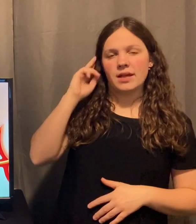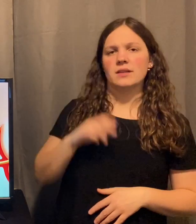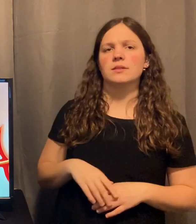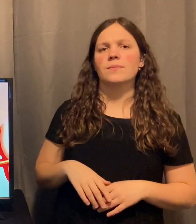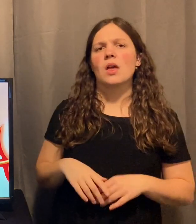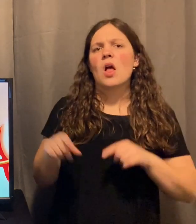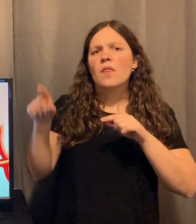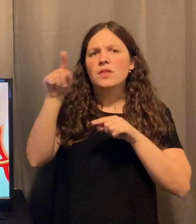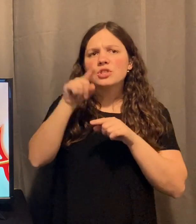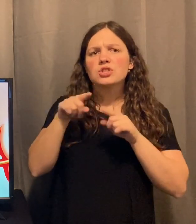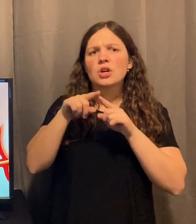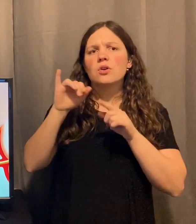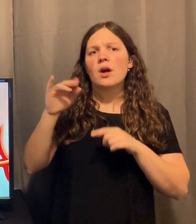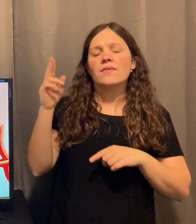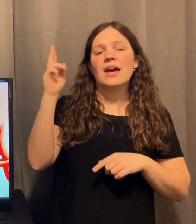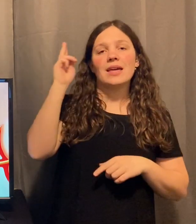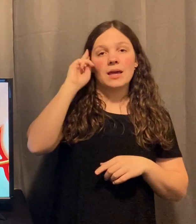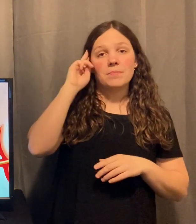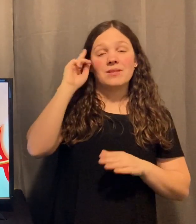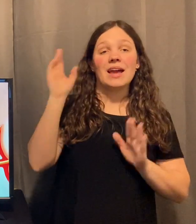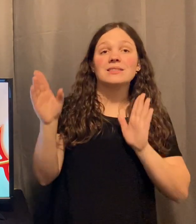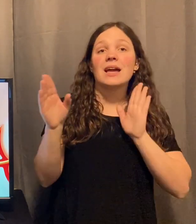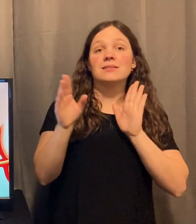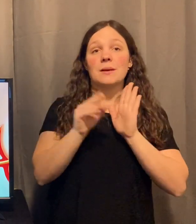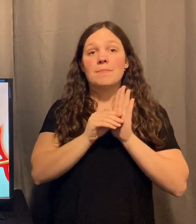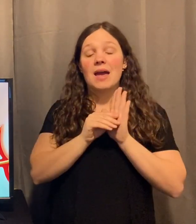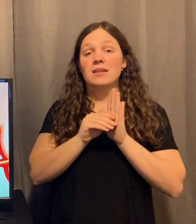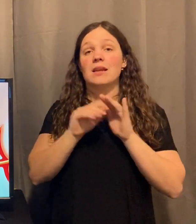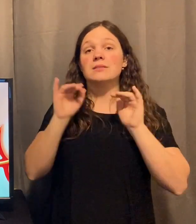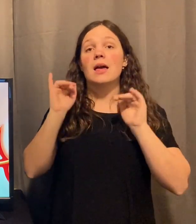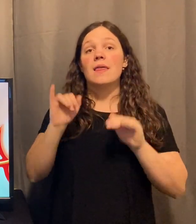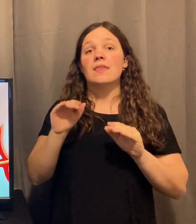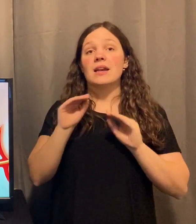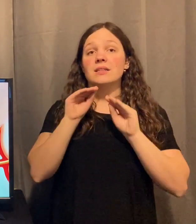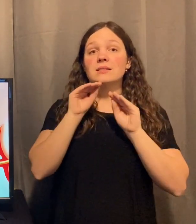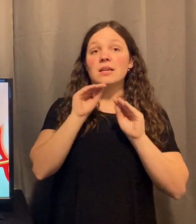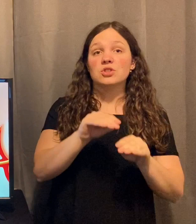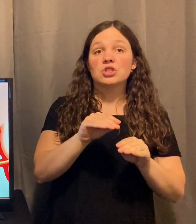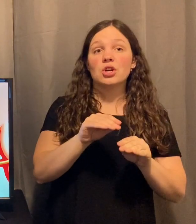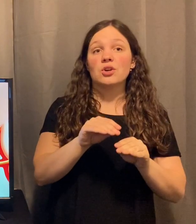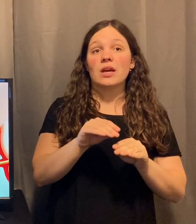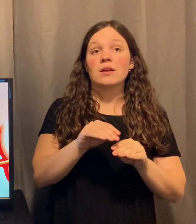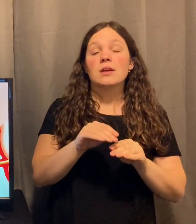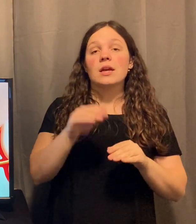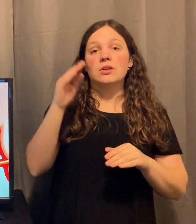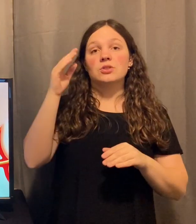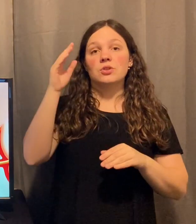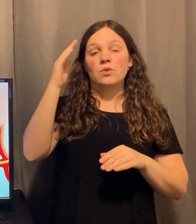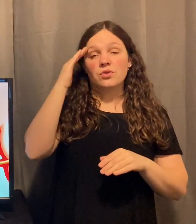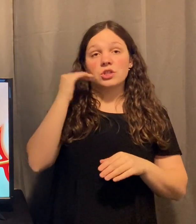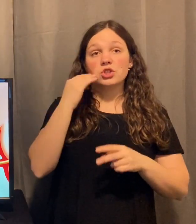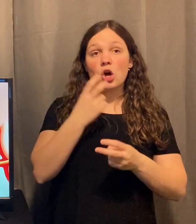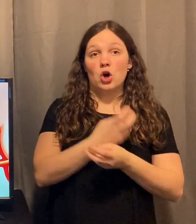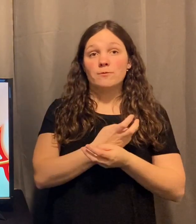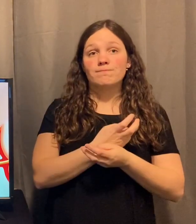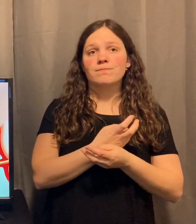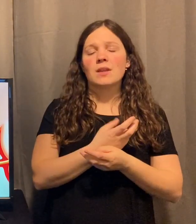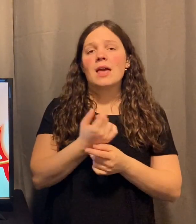implant. The circle of that implant is a magnet that is inserted into the skull.